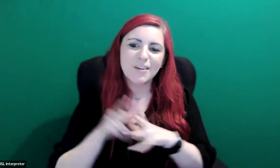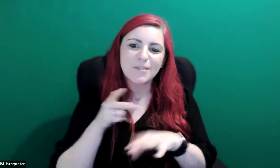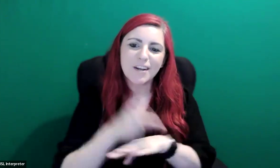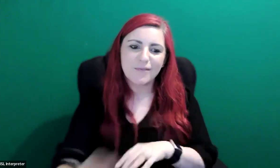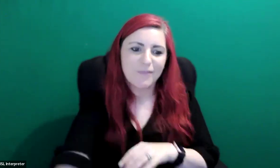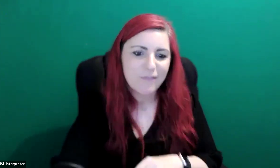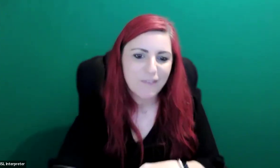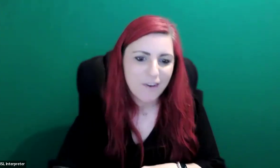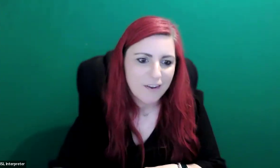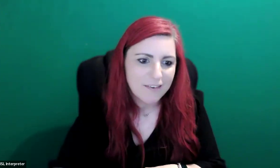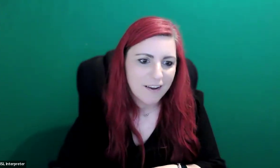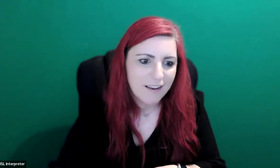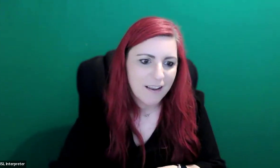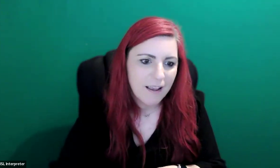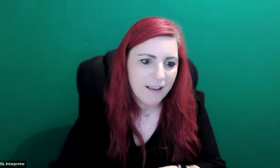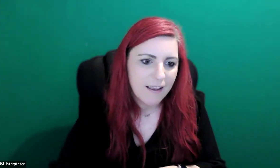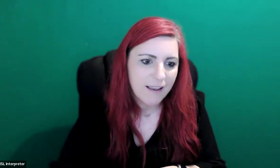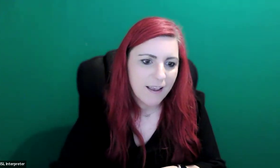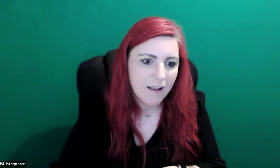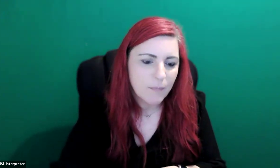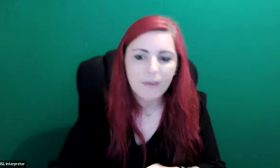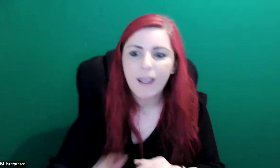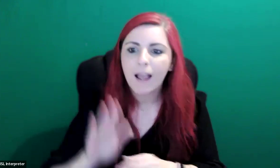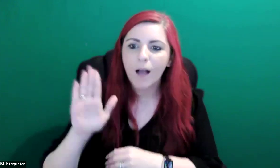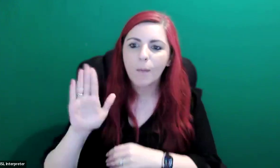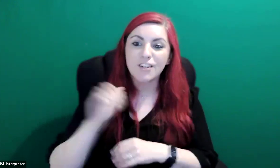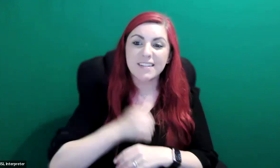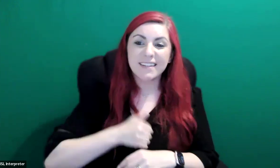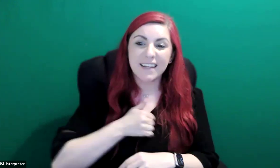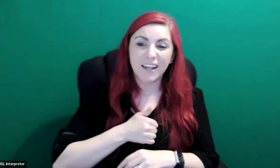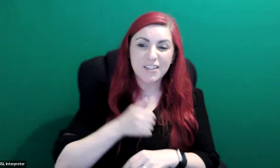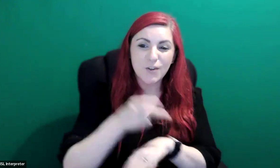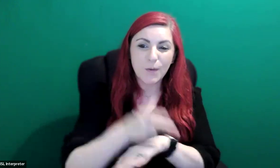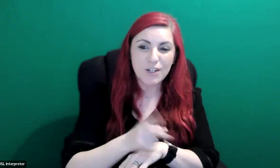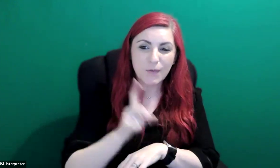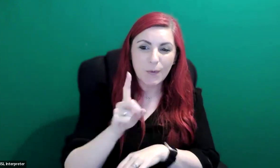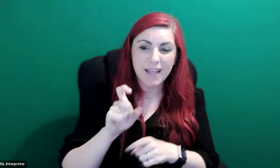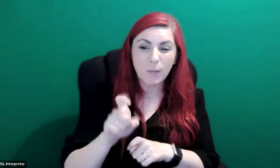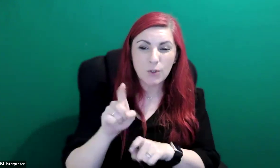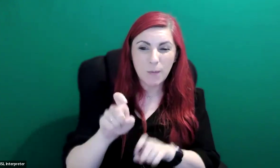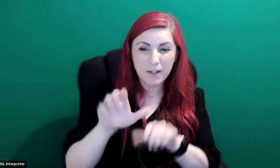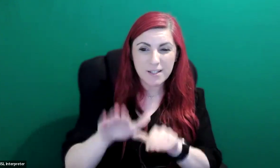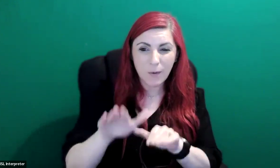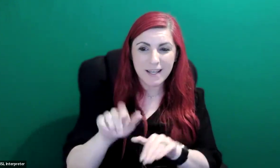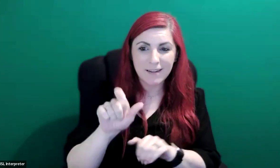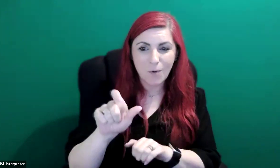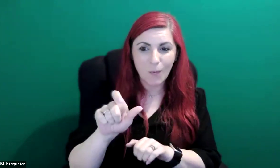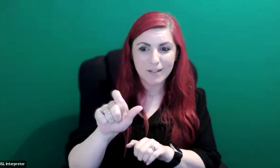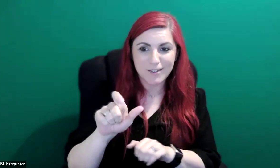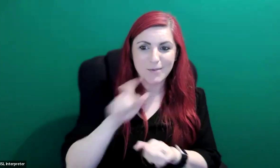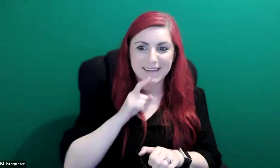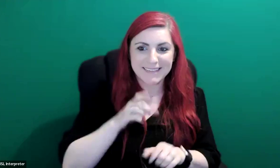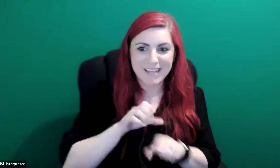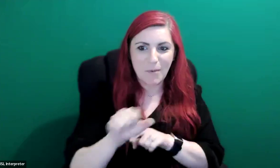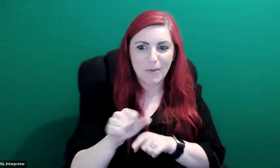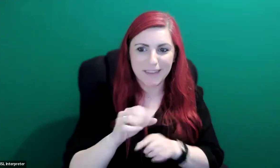levels. And human rights monitoring and reporting to international human rights mechanisms is an important... Slow it down a small bit